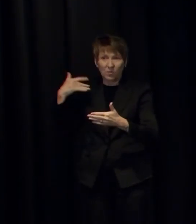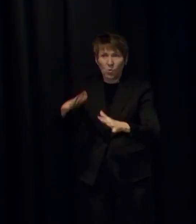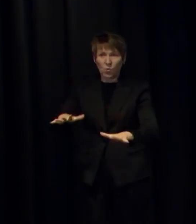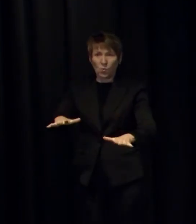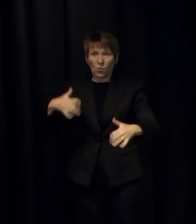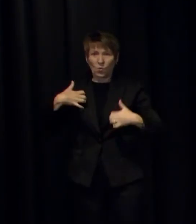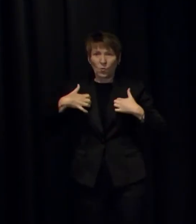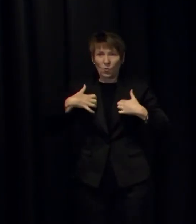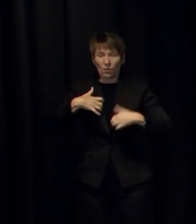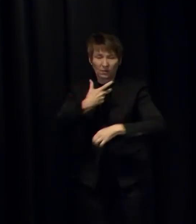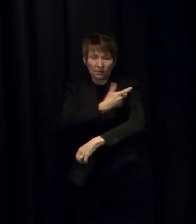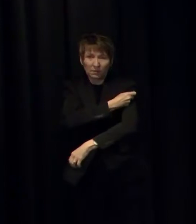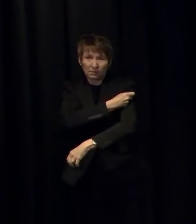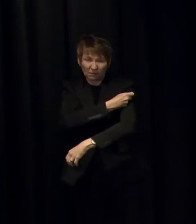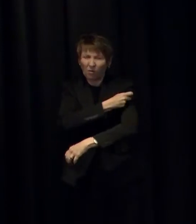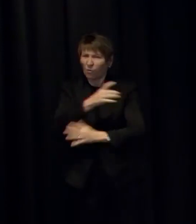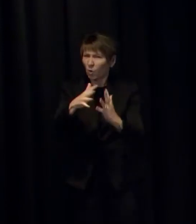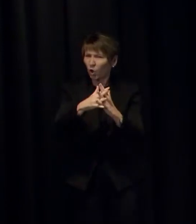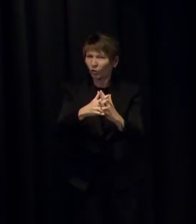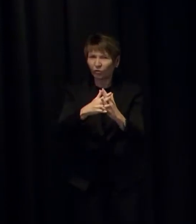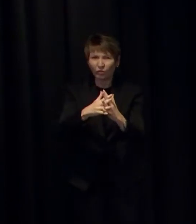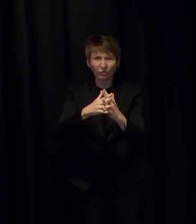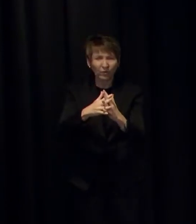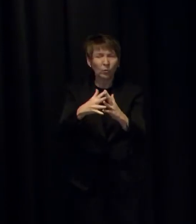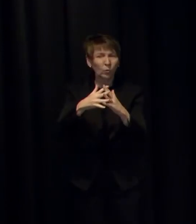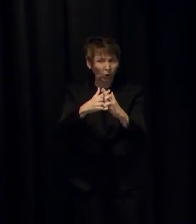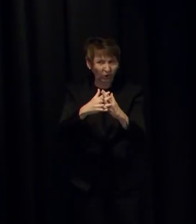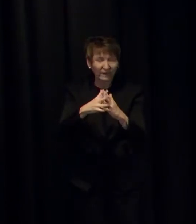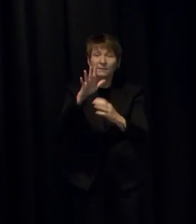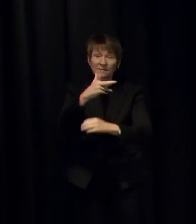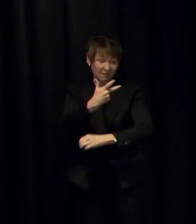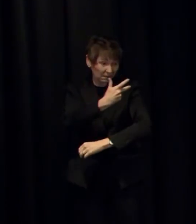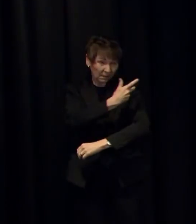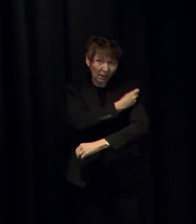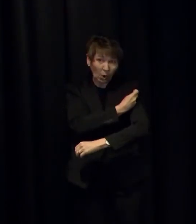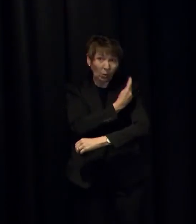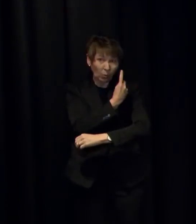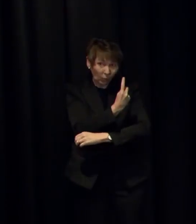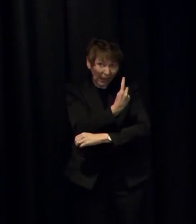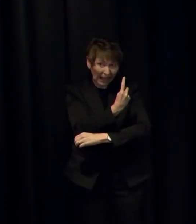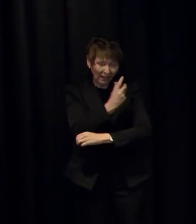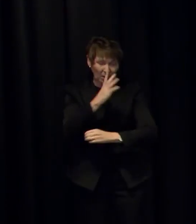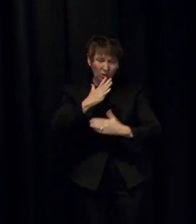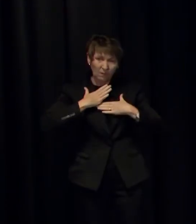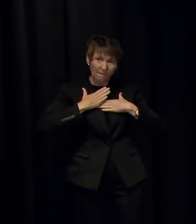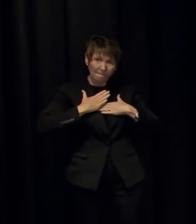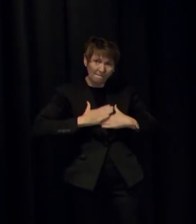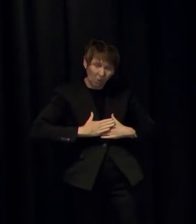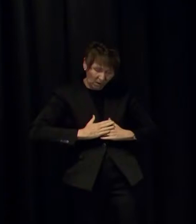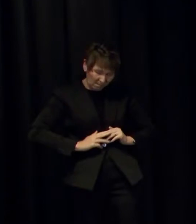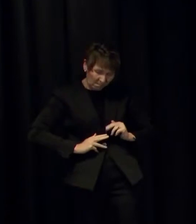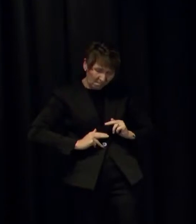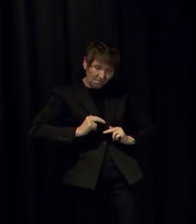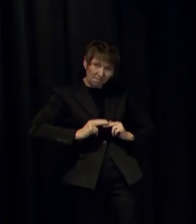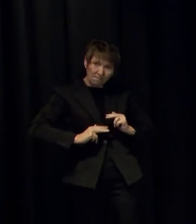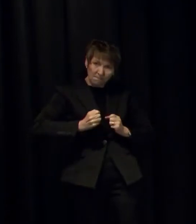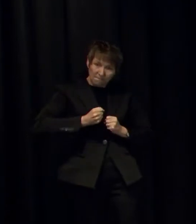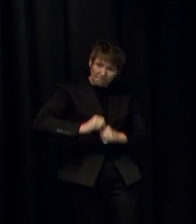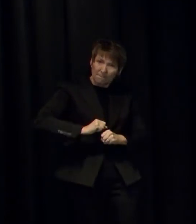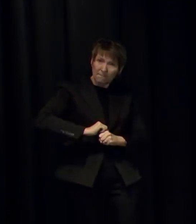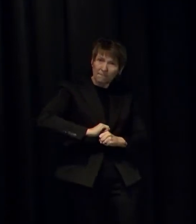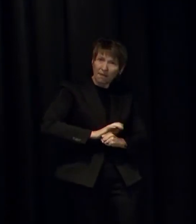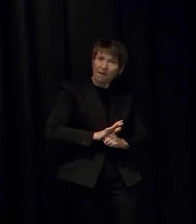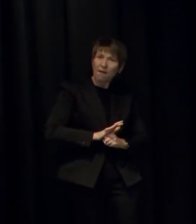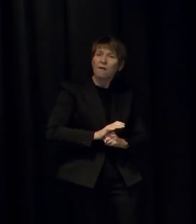significantly. Getting that second dose reduces the risk of transmission really substantially and puts that